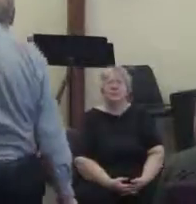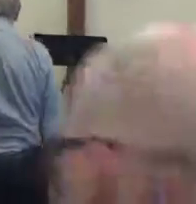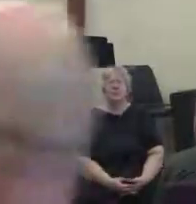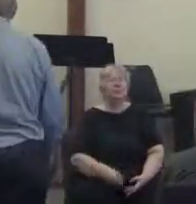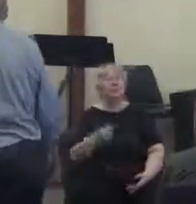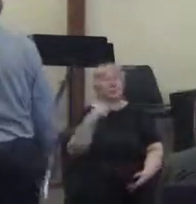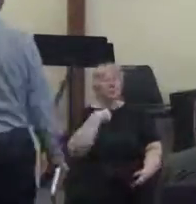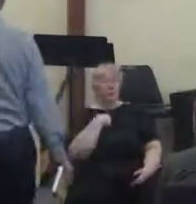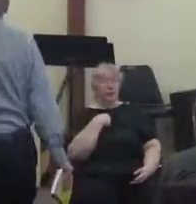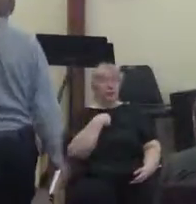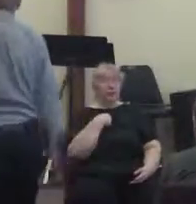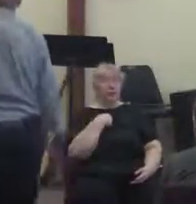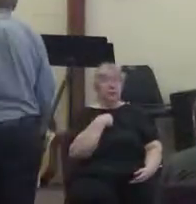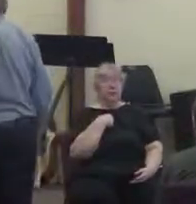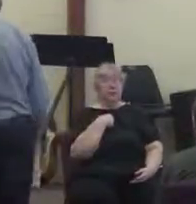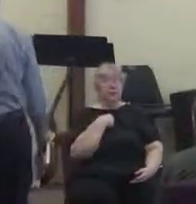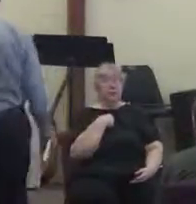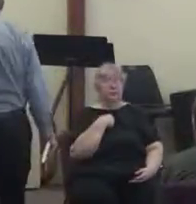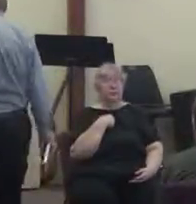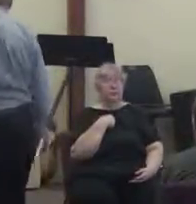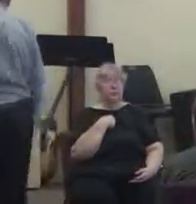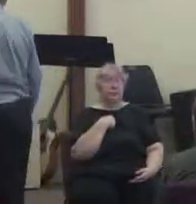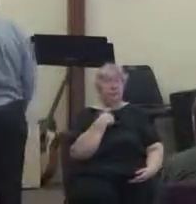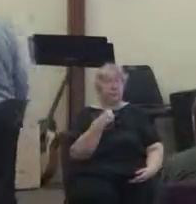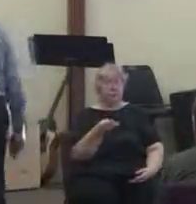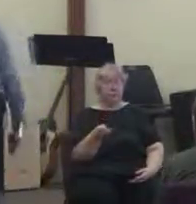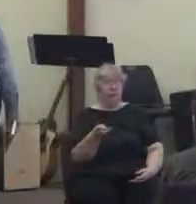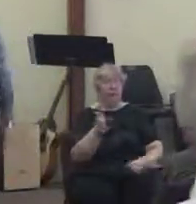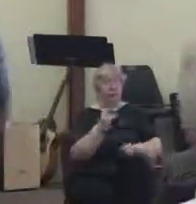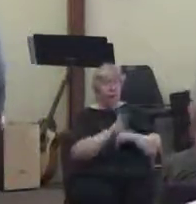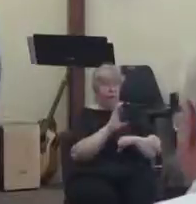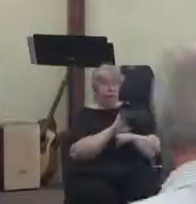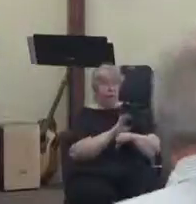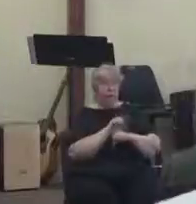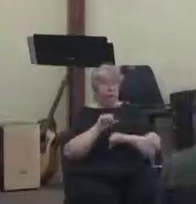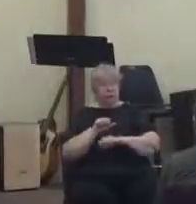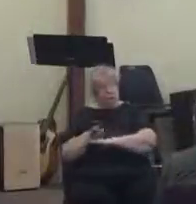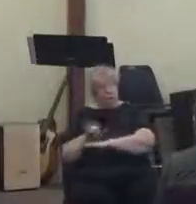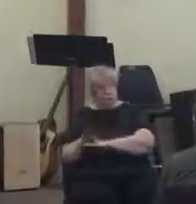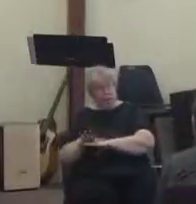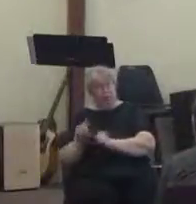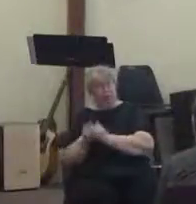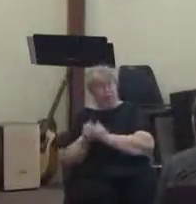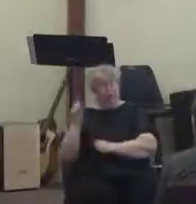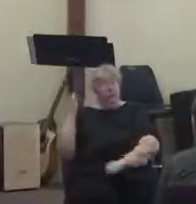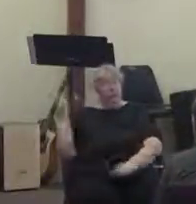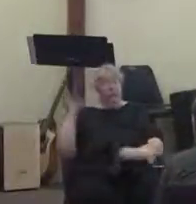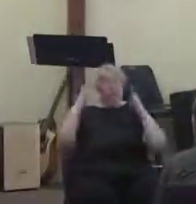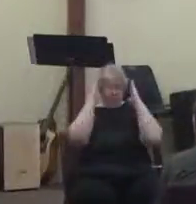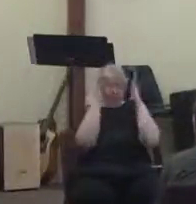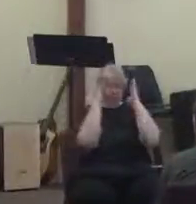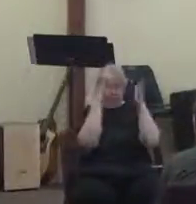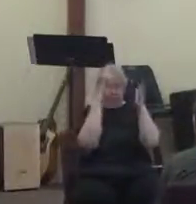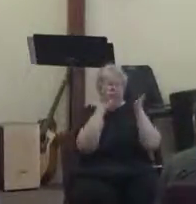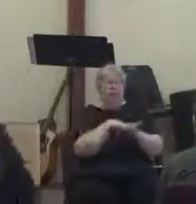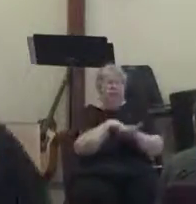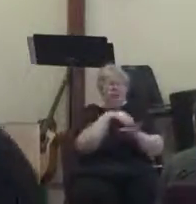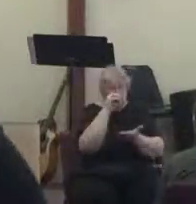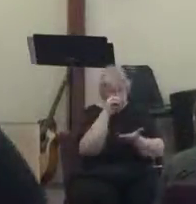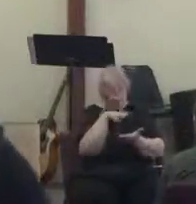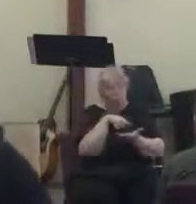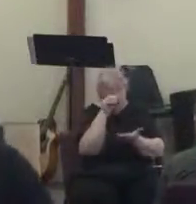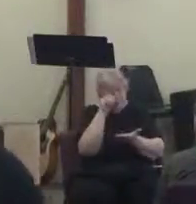I've been through two church counselings with him, and I paid attention and learned. And